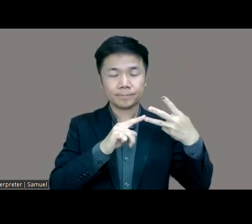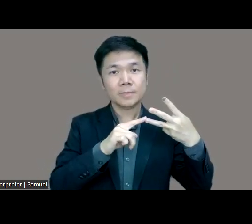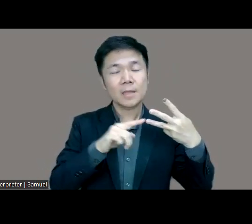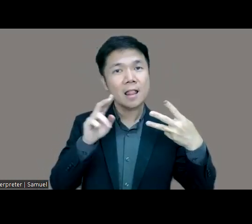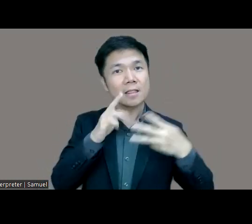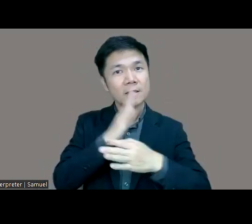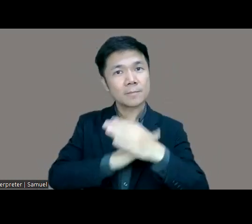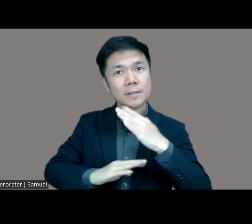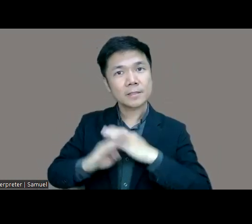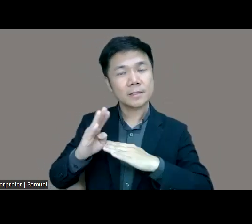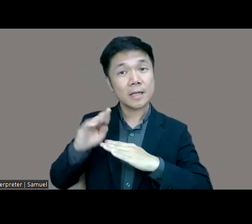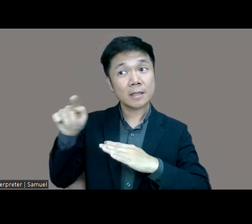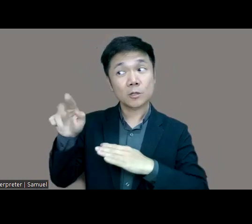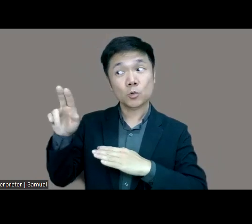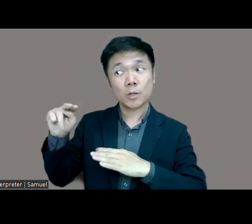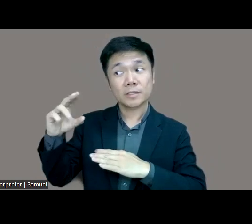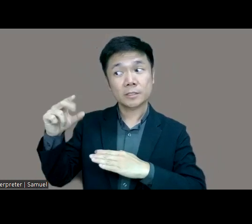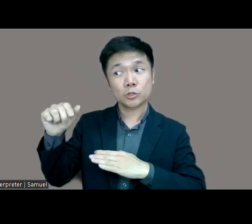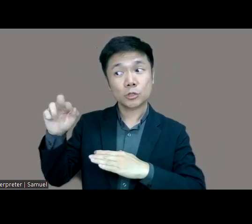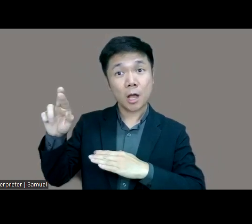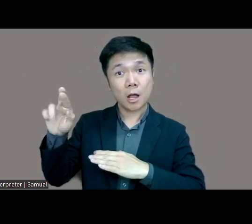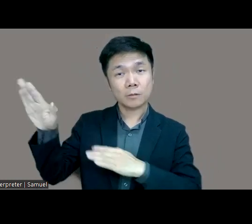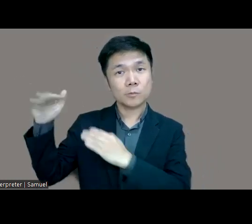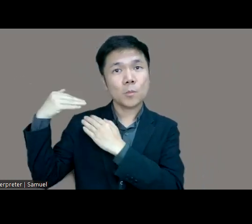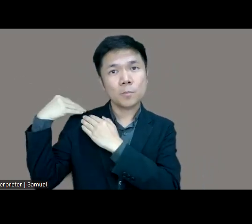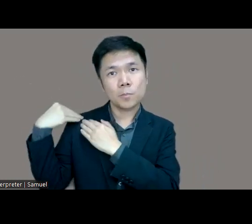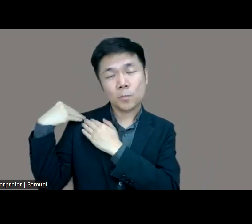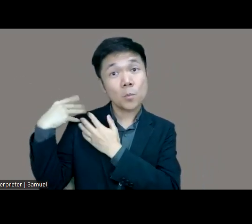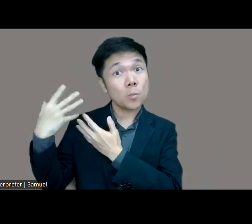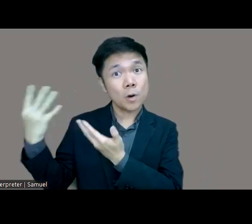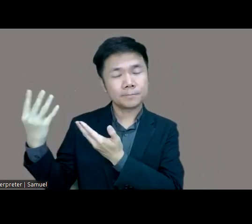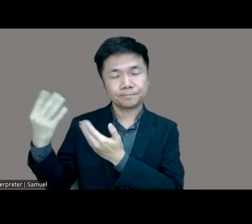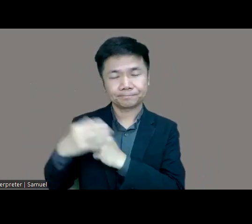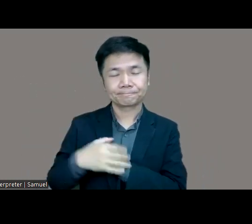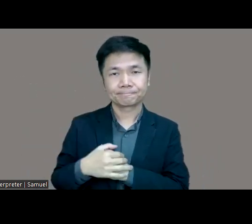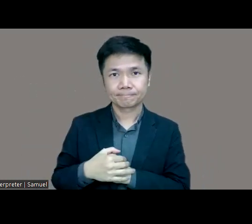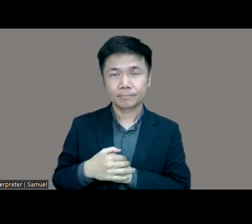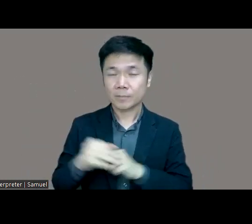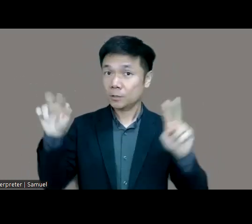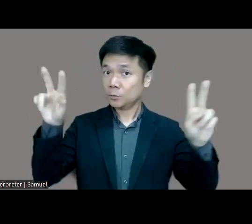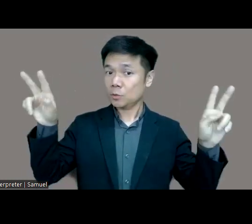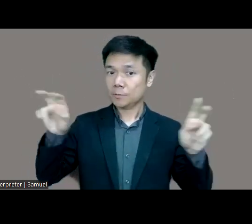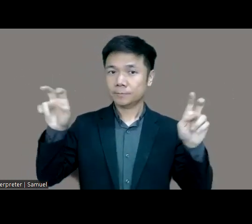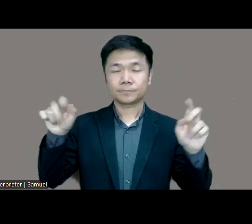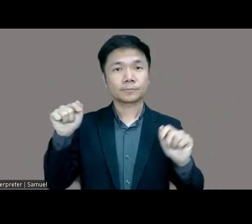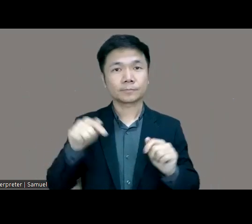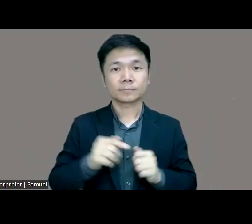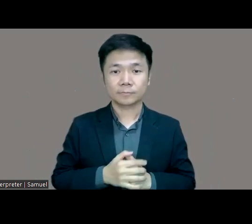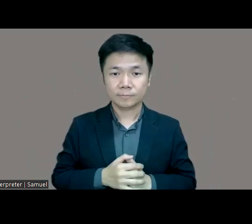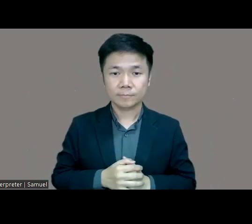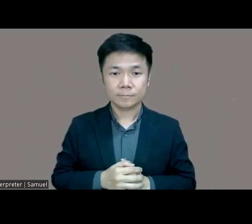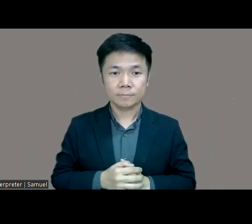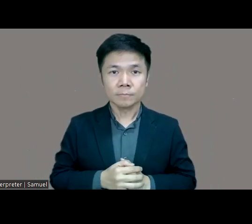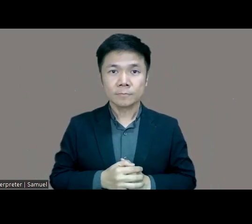mandate in terms of issues with review of cases,